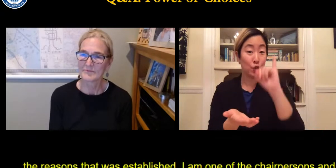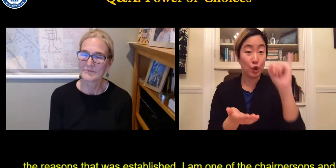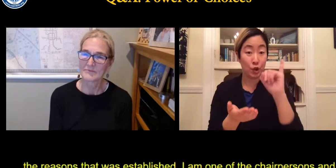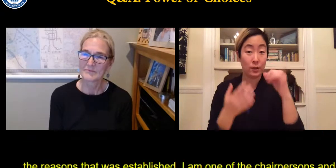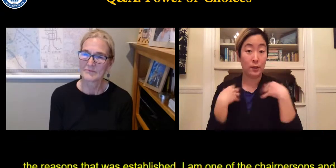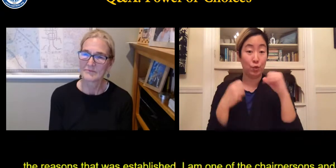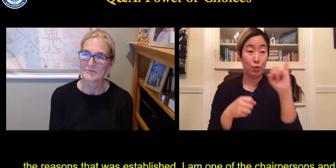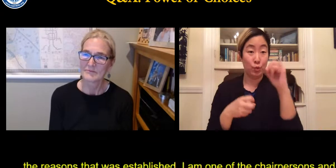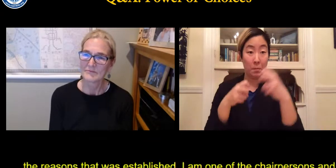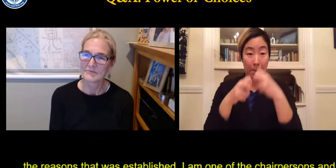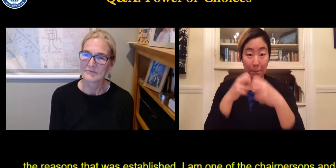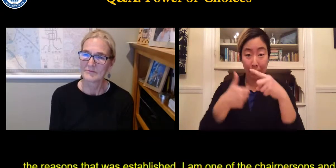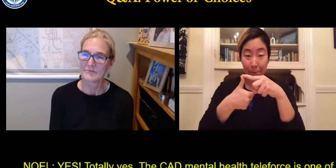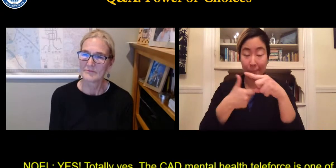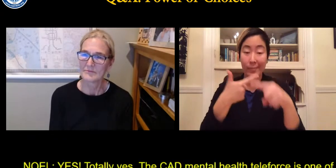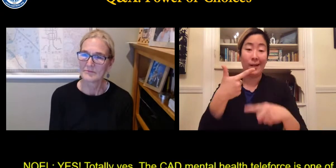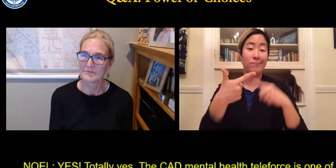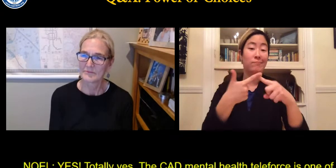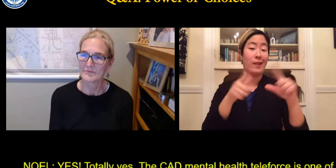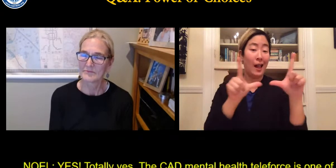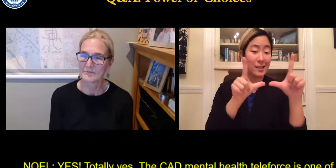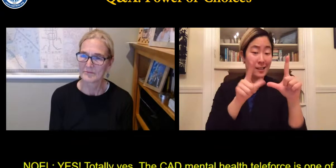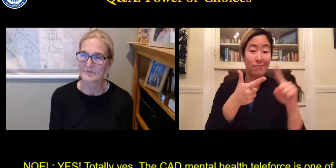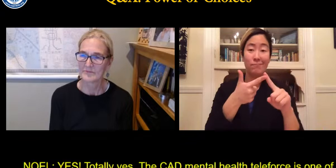our priorities